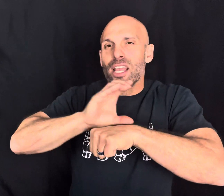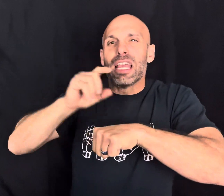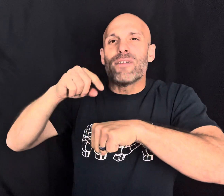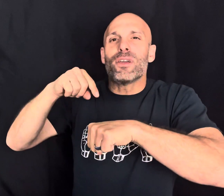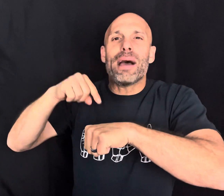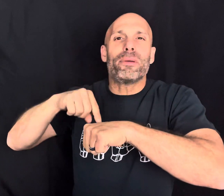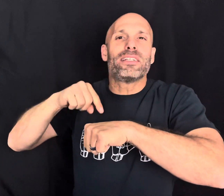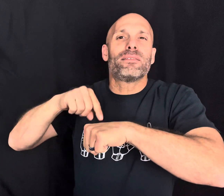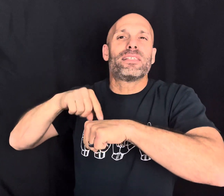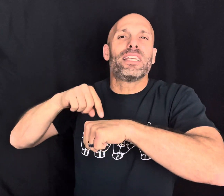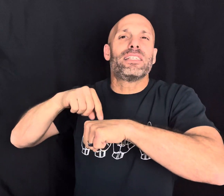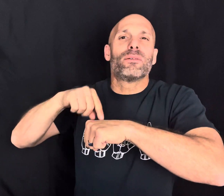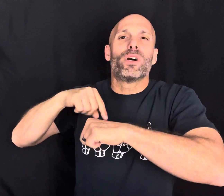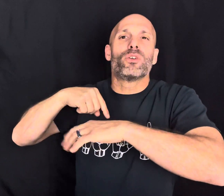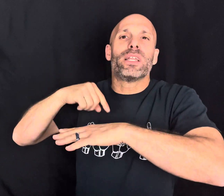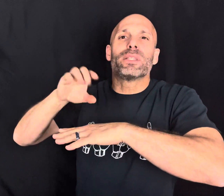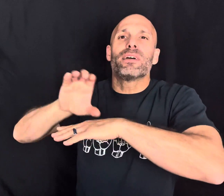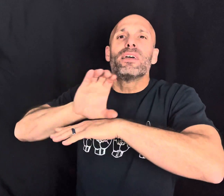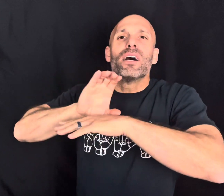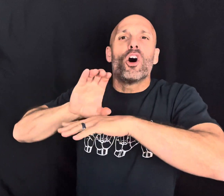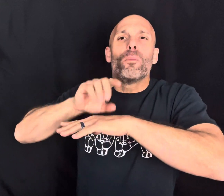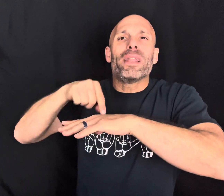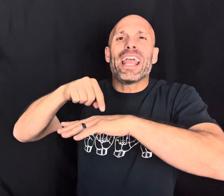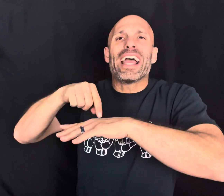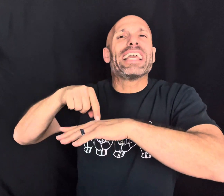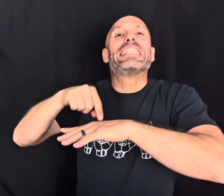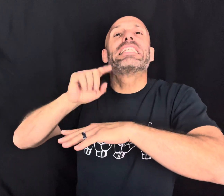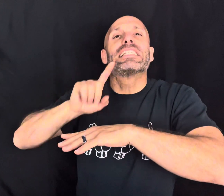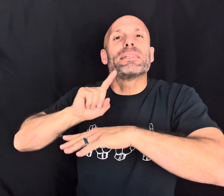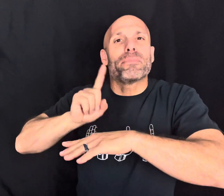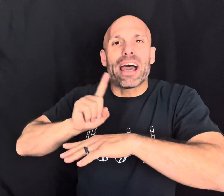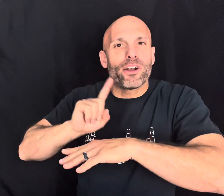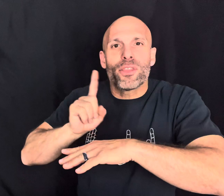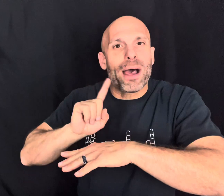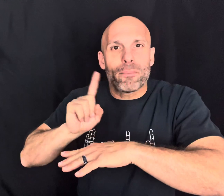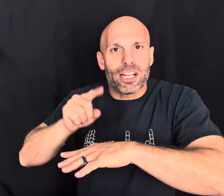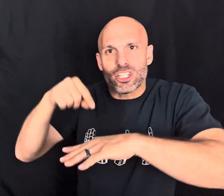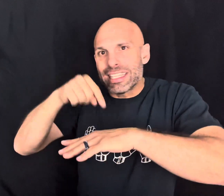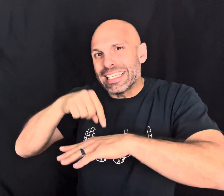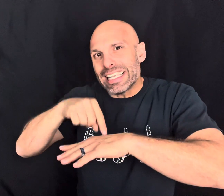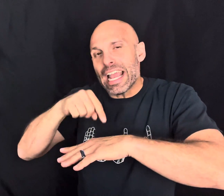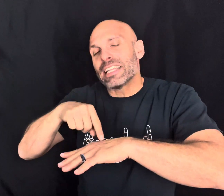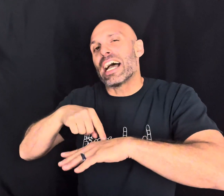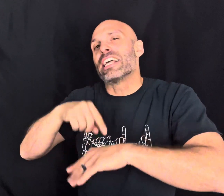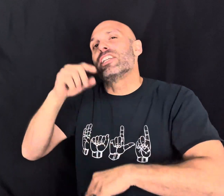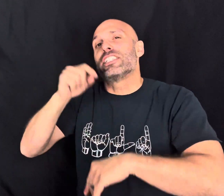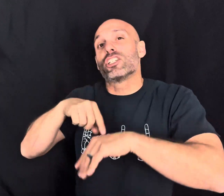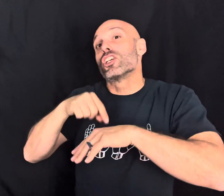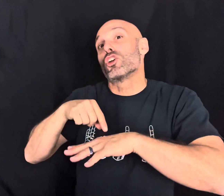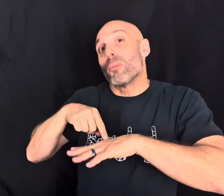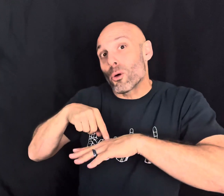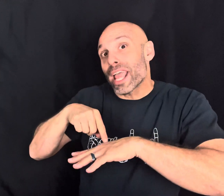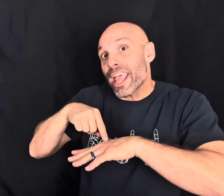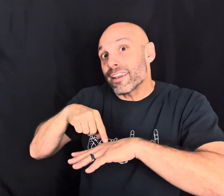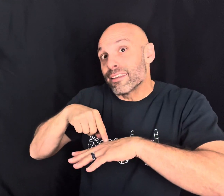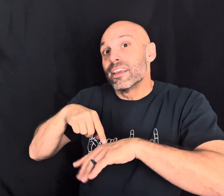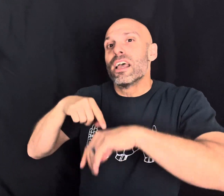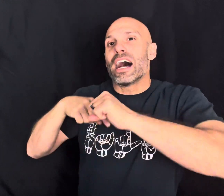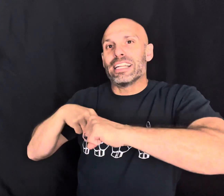If you happen to see someone doing it with an open hand, it doesn't matter that much. This hand kind of is just the support hand. I tend to